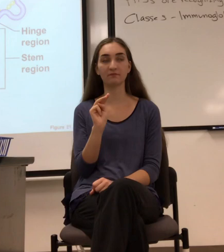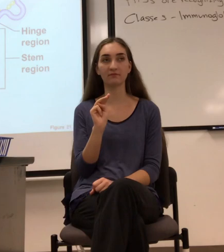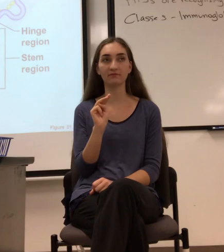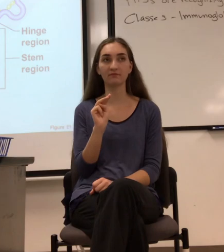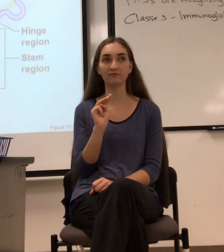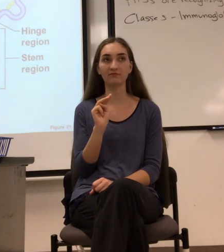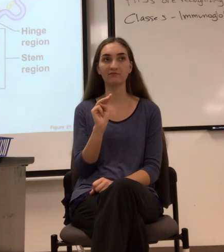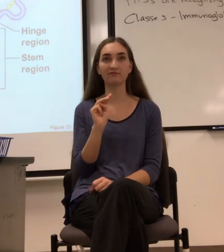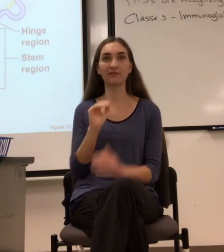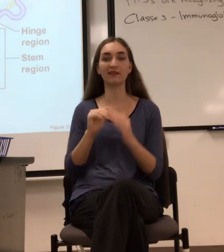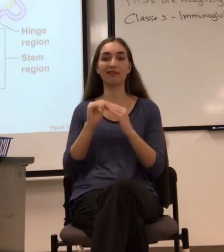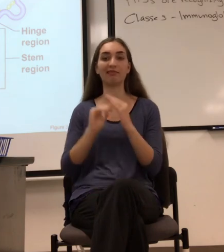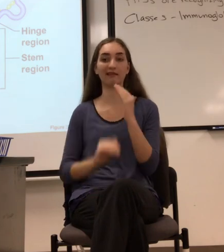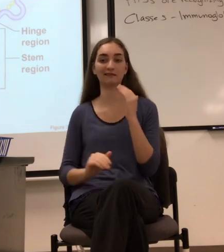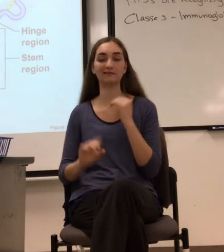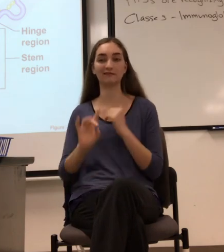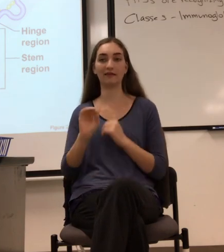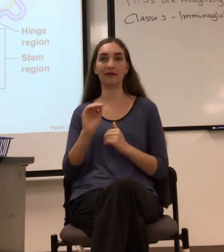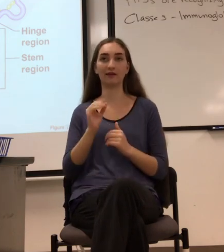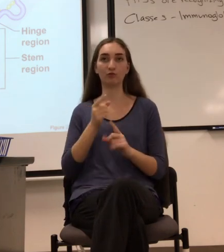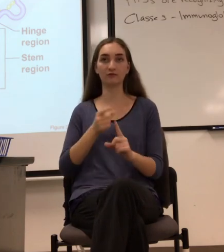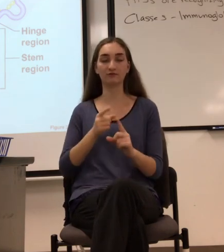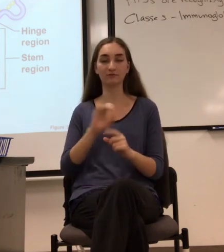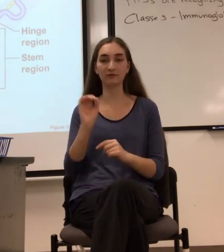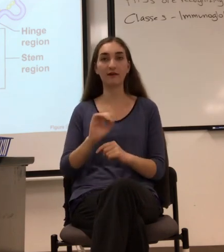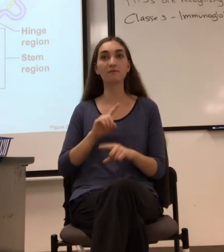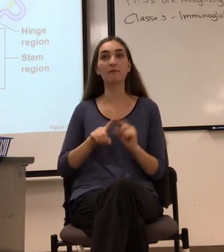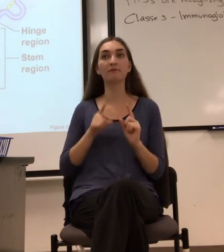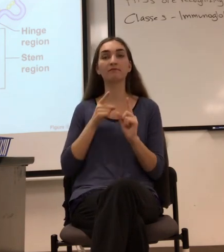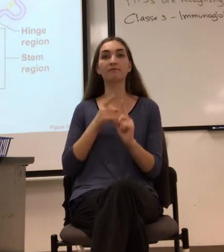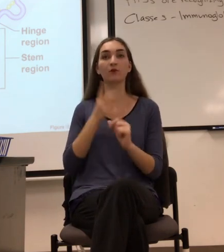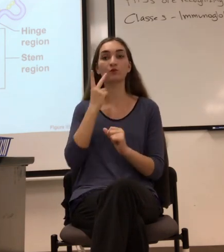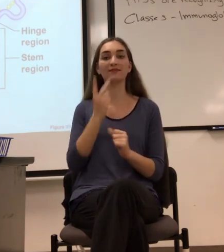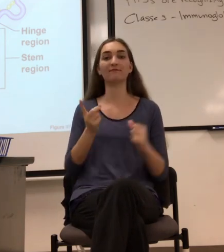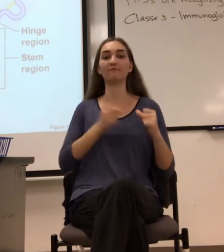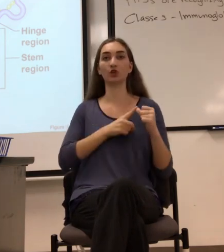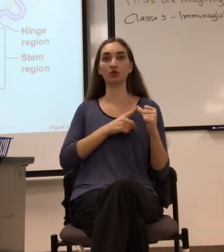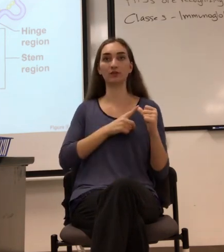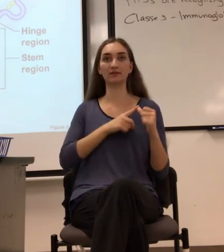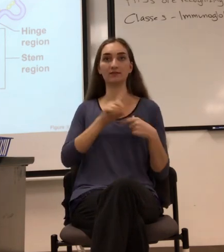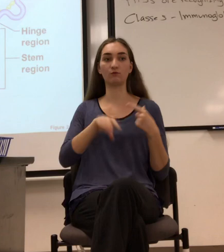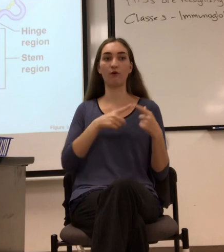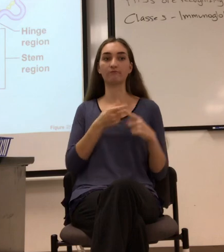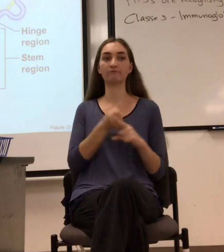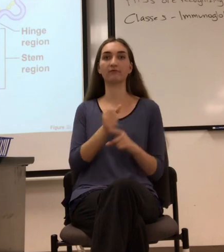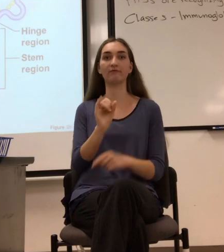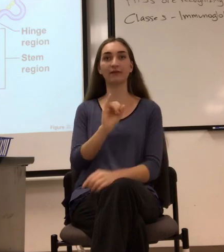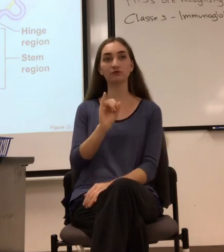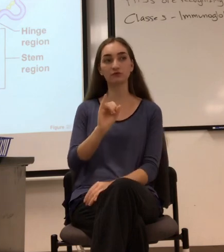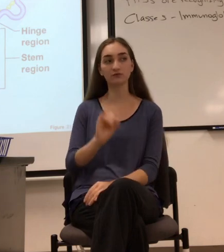it's far less than that. The point is, you see these first when you're infected.